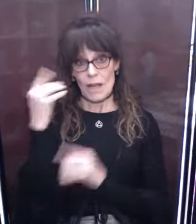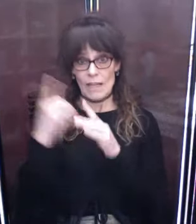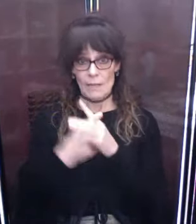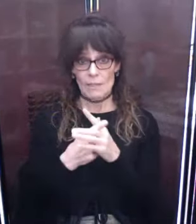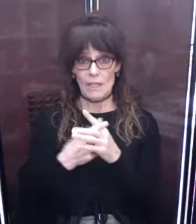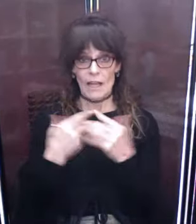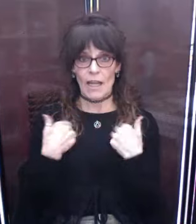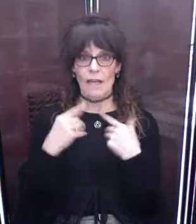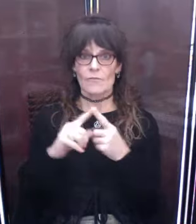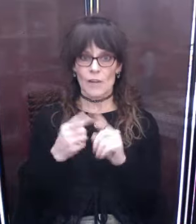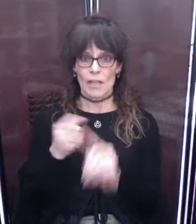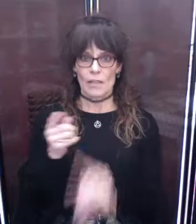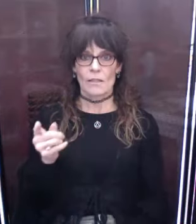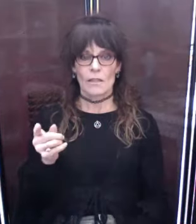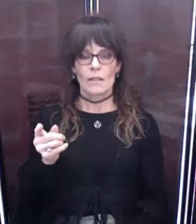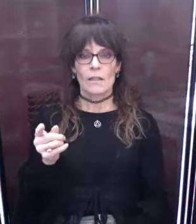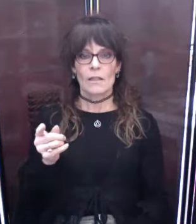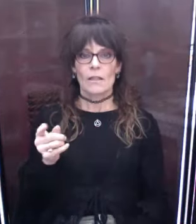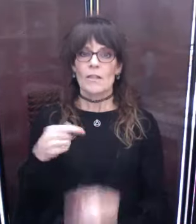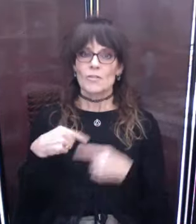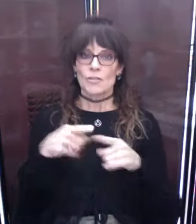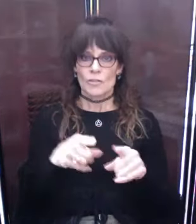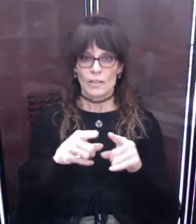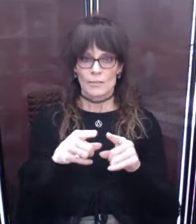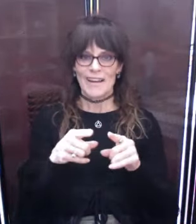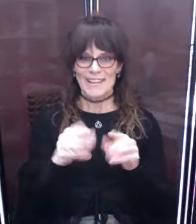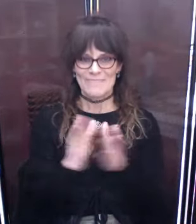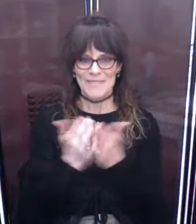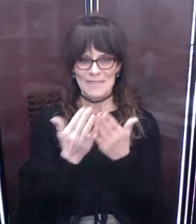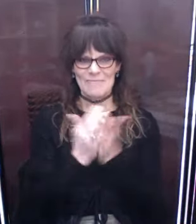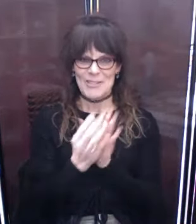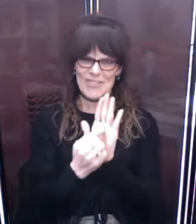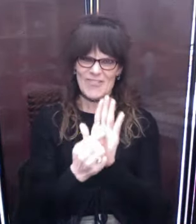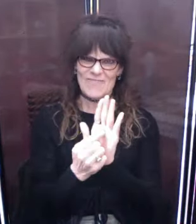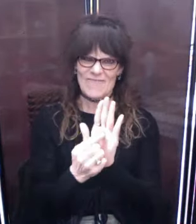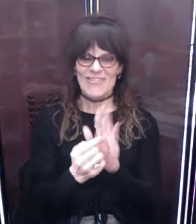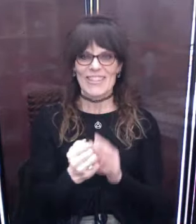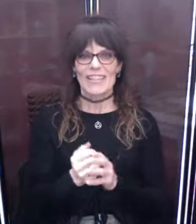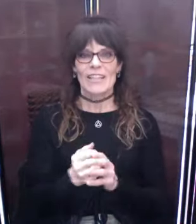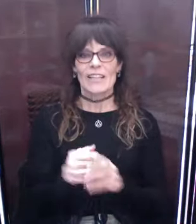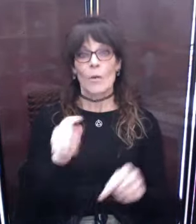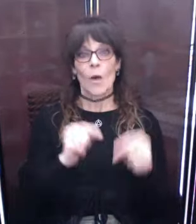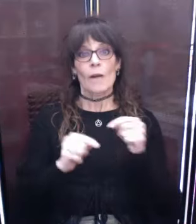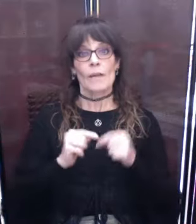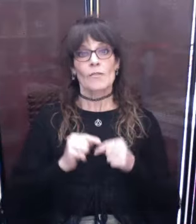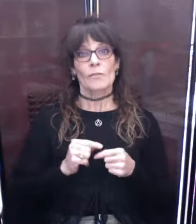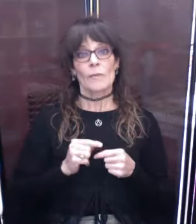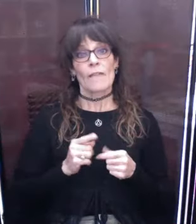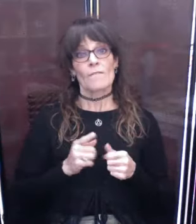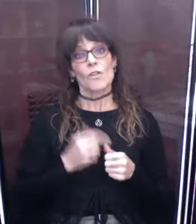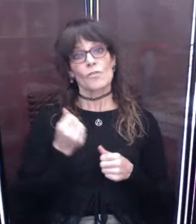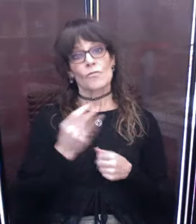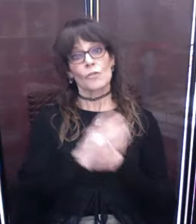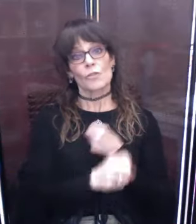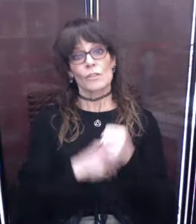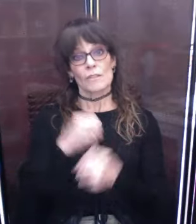mine during my big book thumping days who walked me back through my first couple of years in AA, where